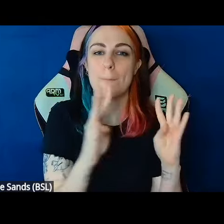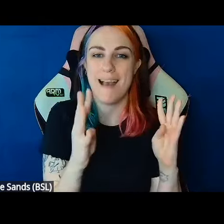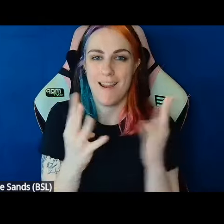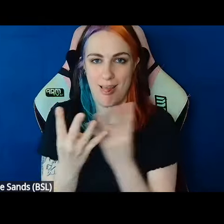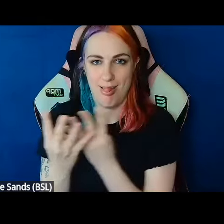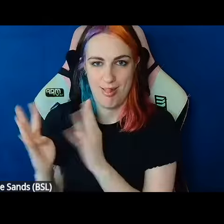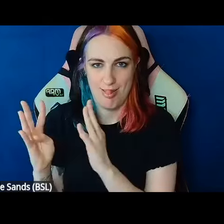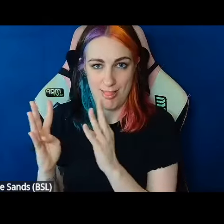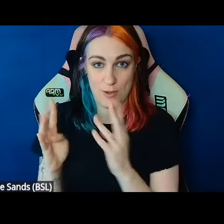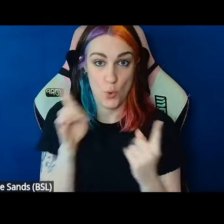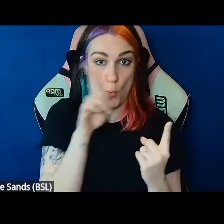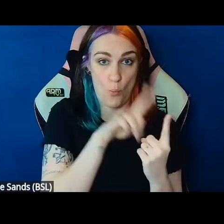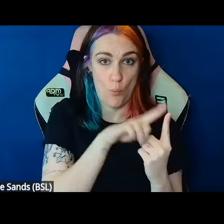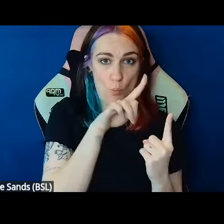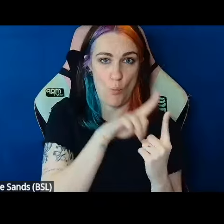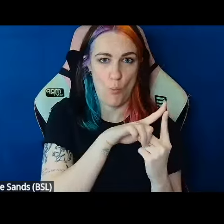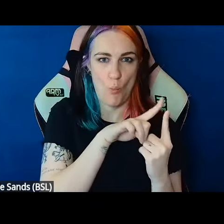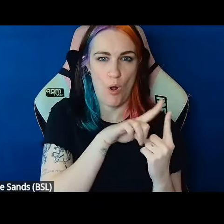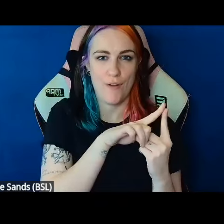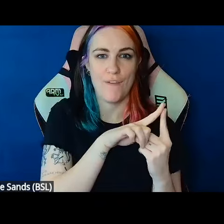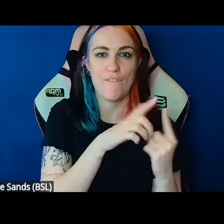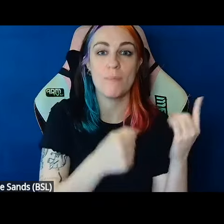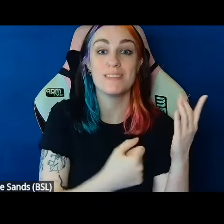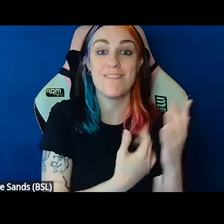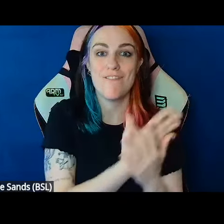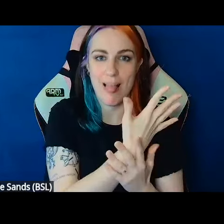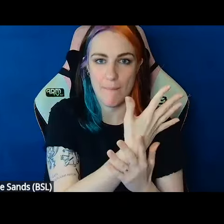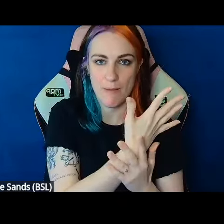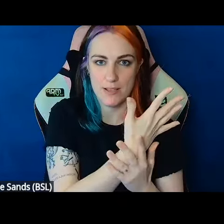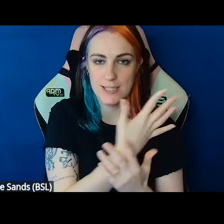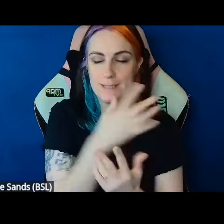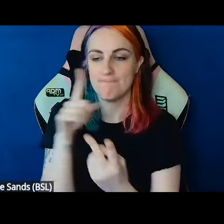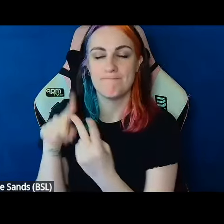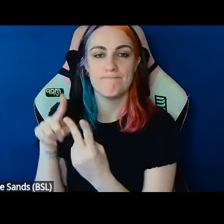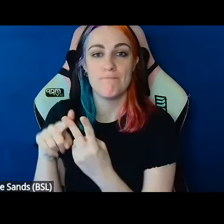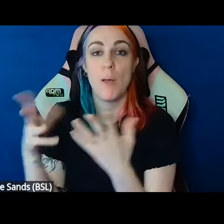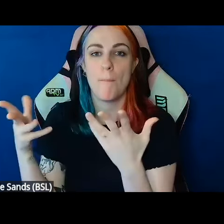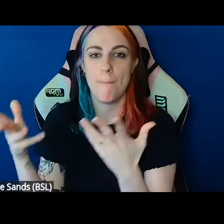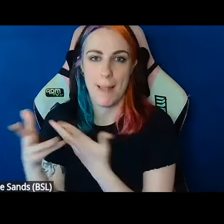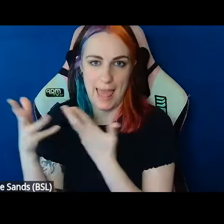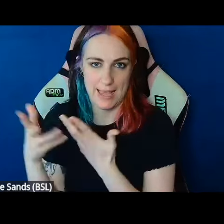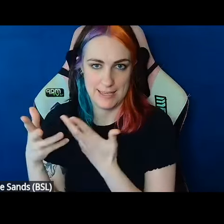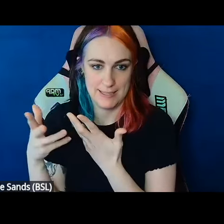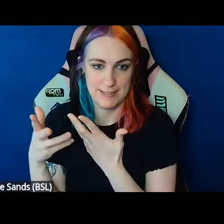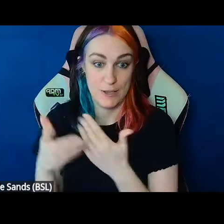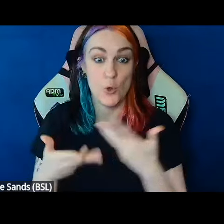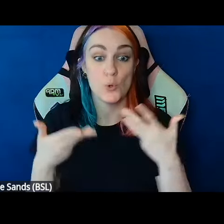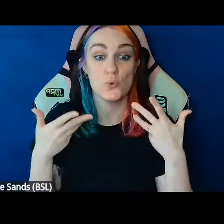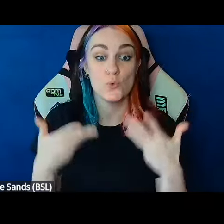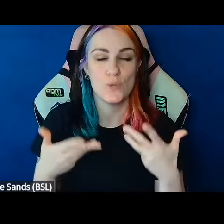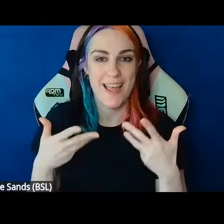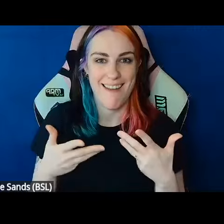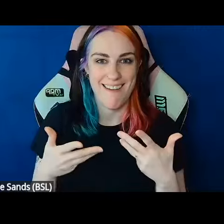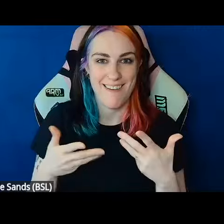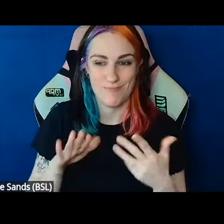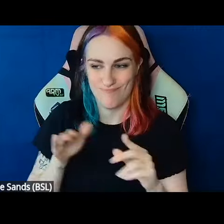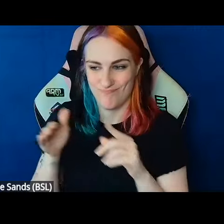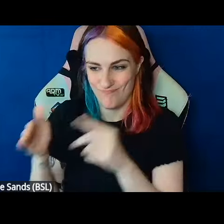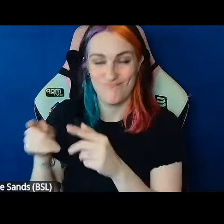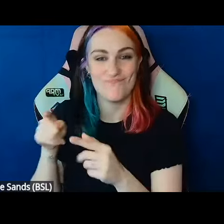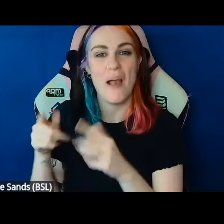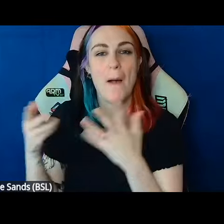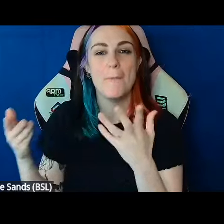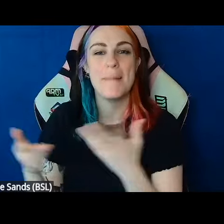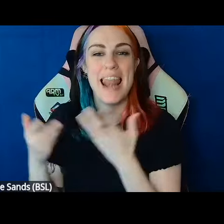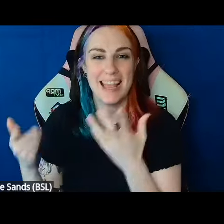of developers and one from the position of players. Today, we're going to have the one from players. So this one's